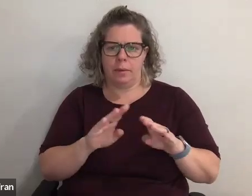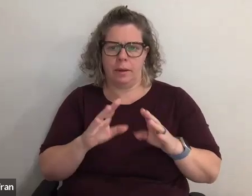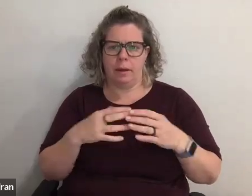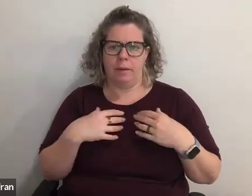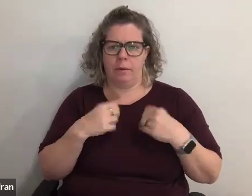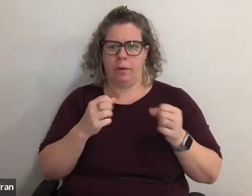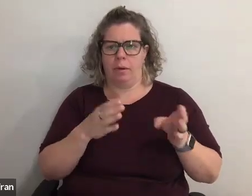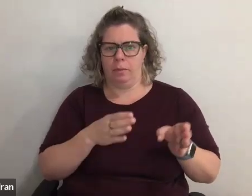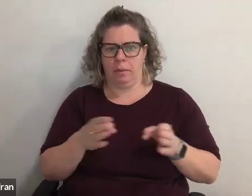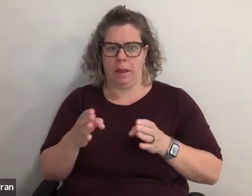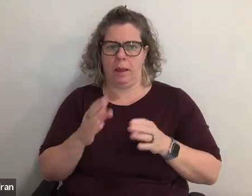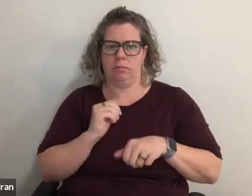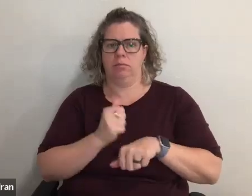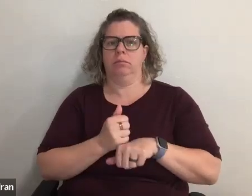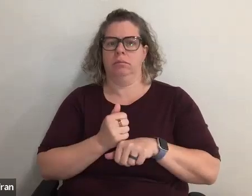Plan.